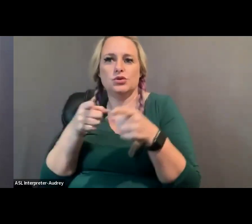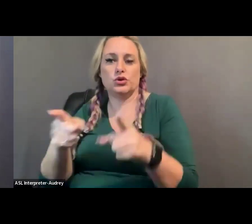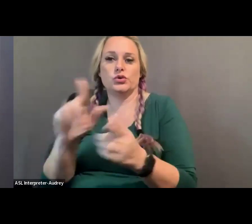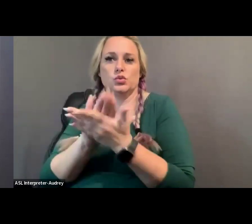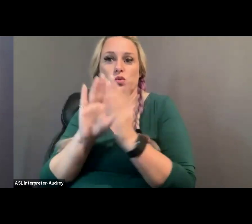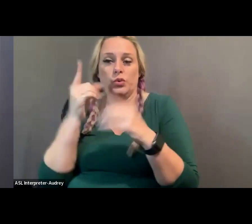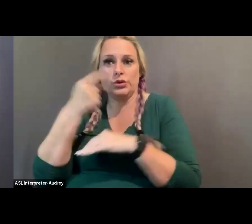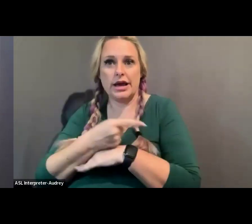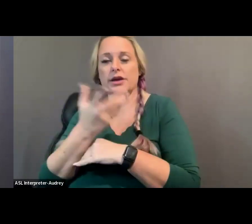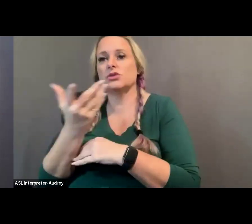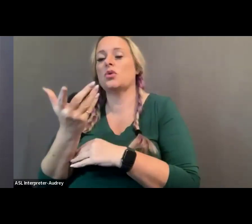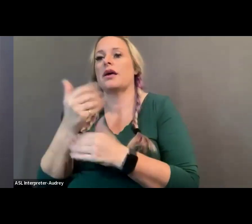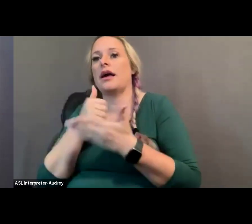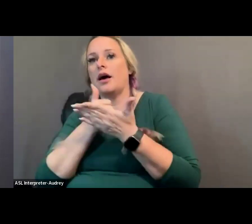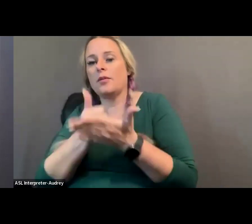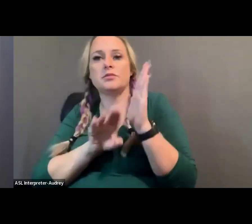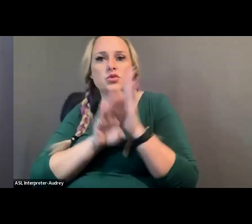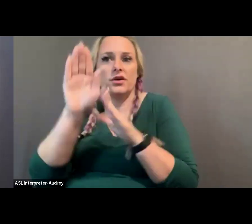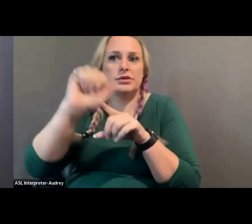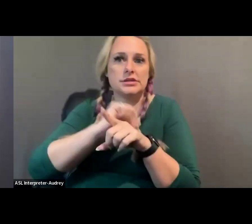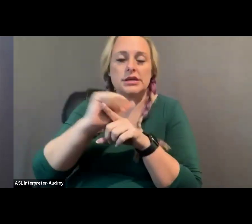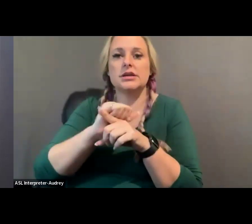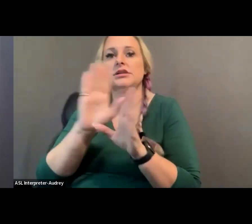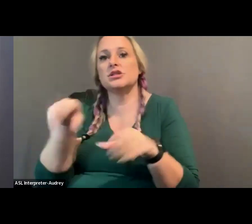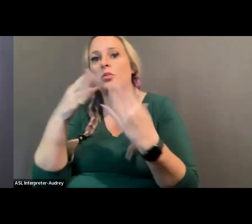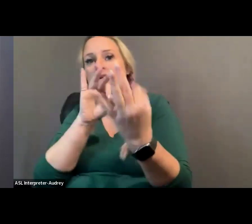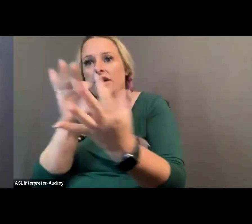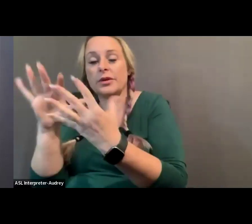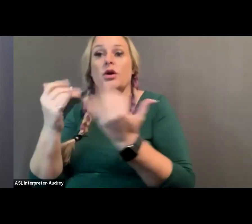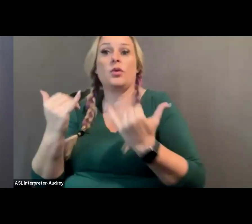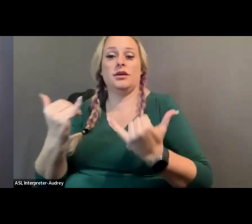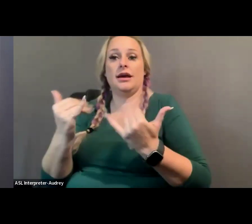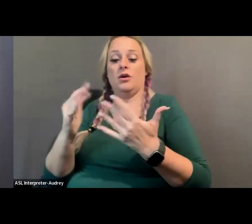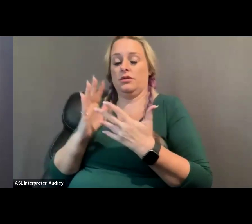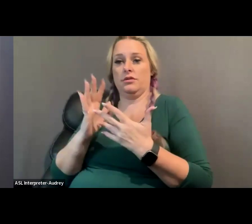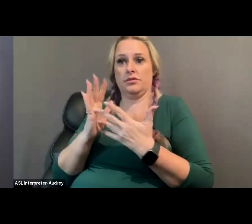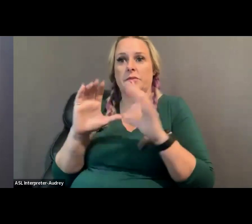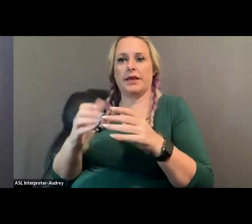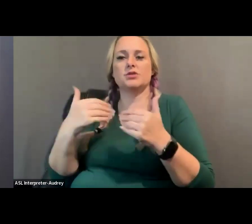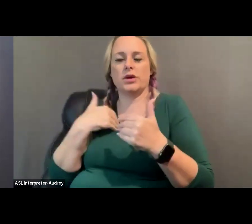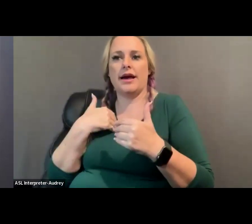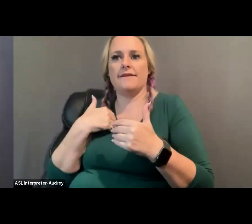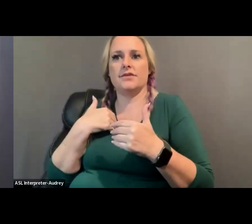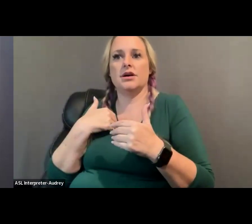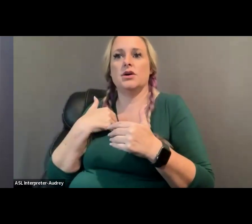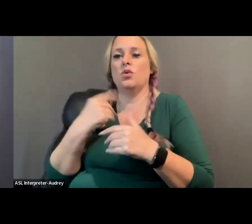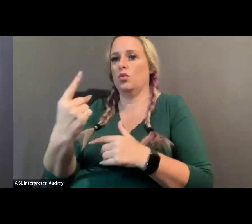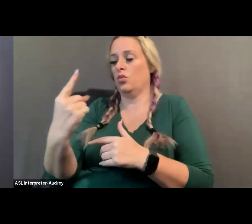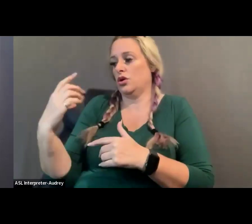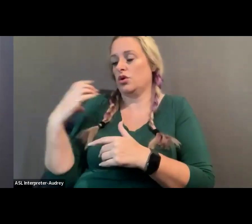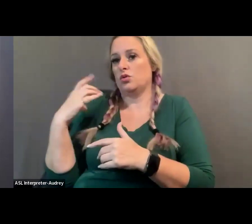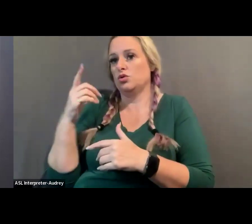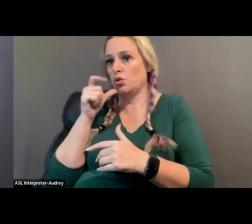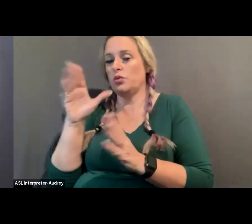test questions, get feedback. And currently our ninth grade class, we have a dedicated coach that is doing